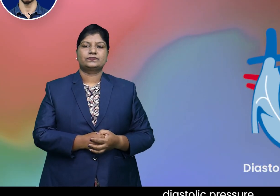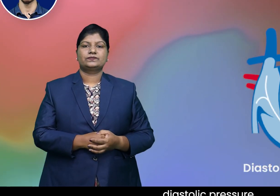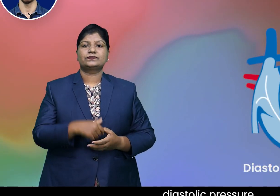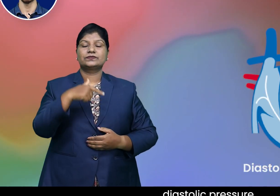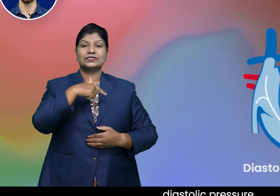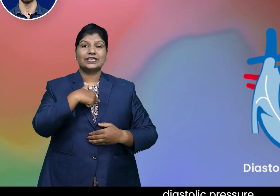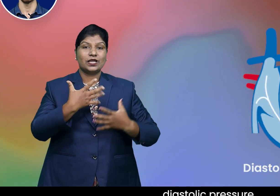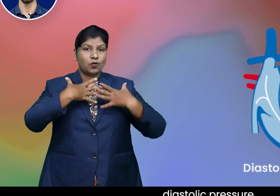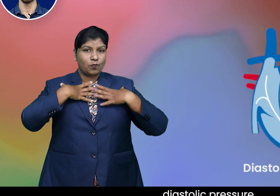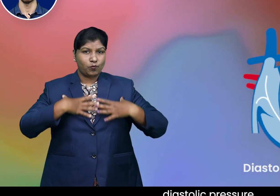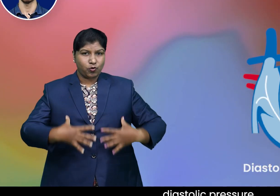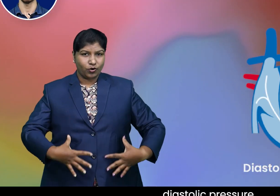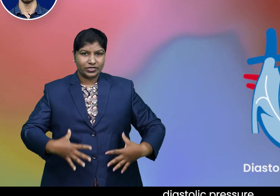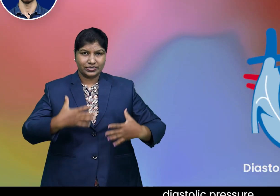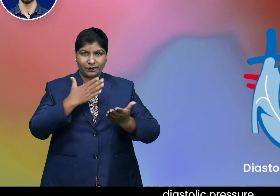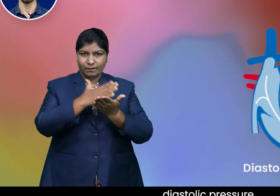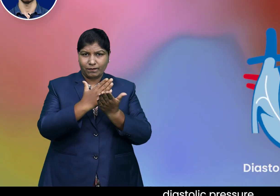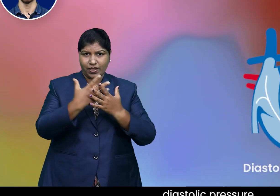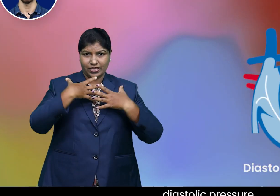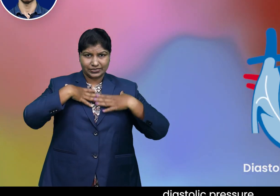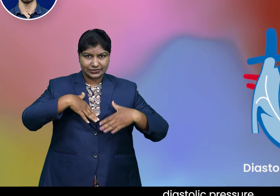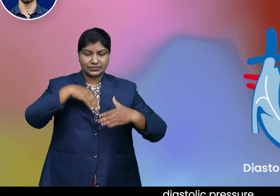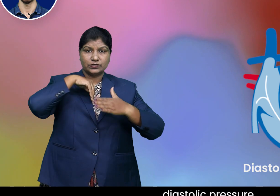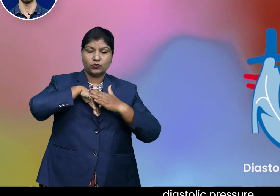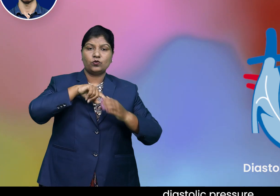diastolic pressure,